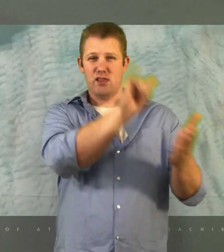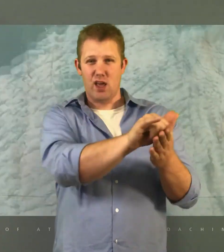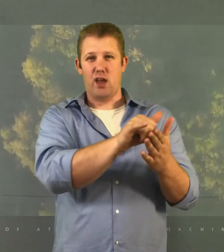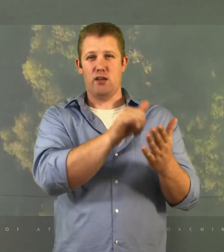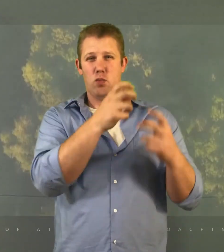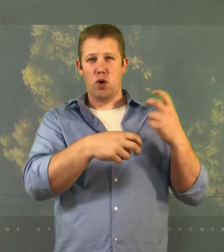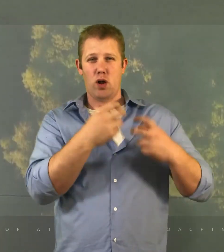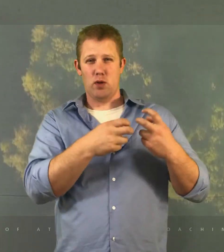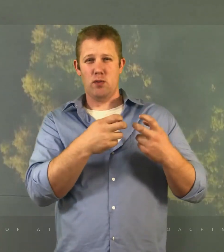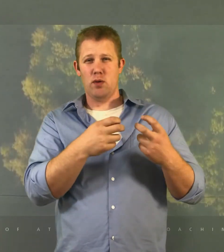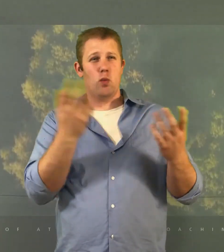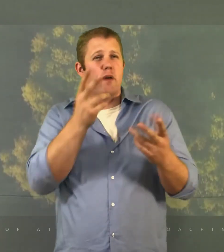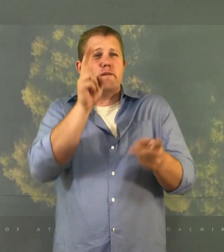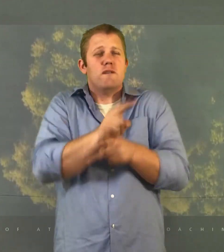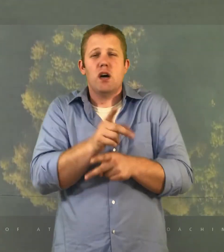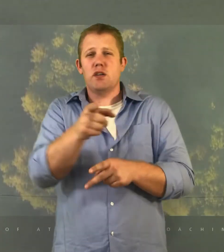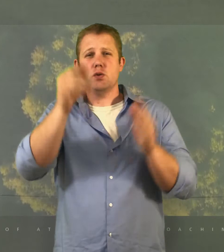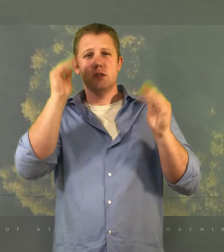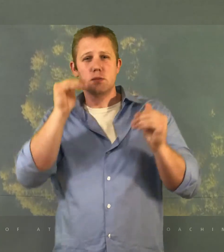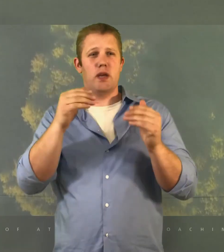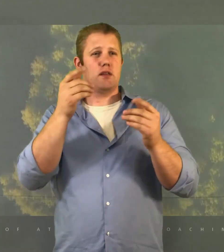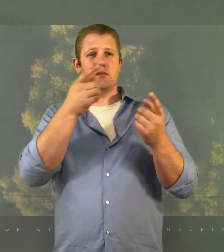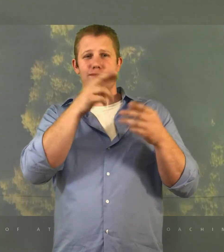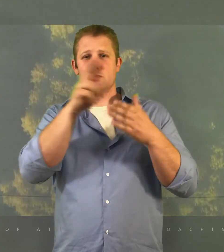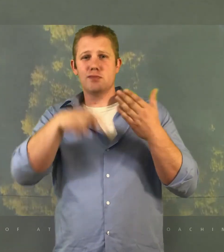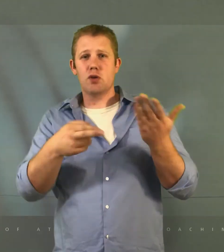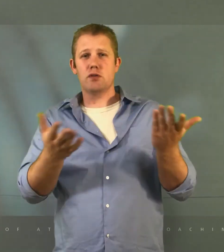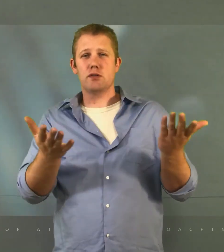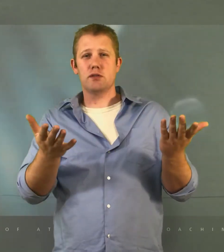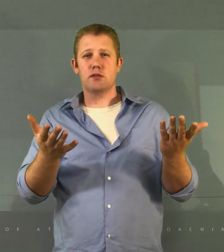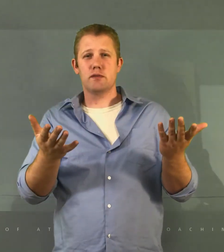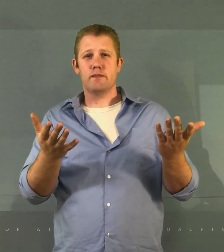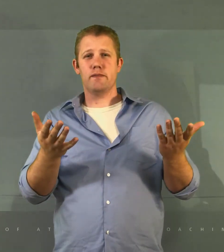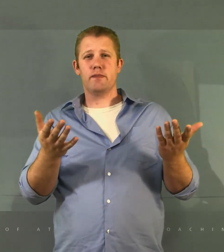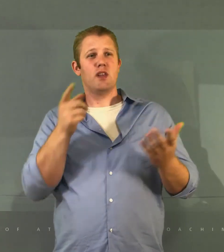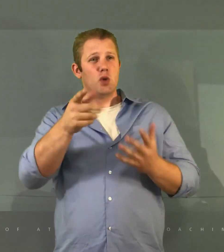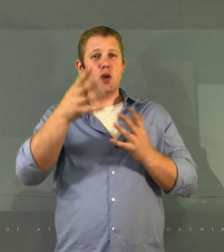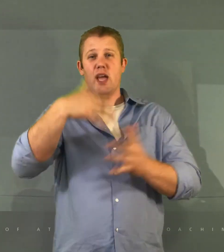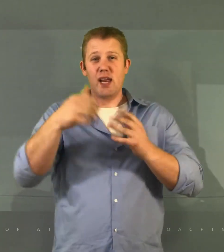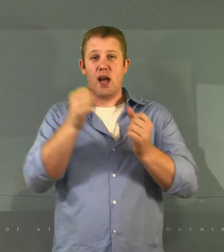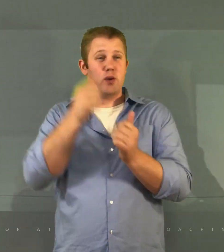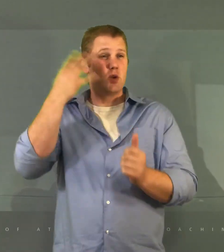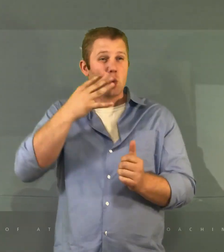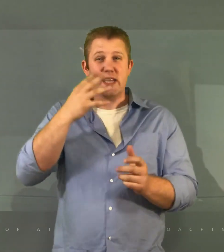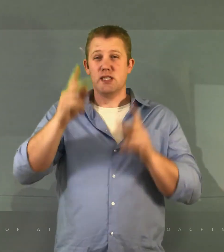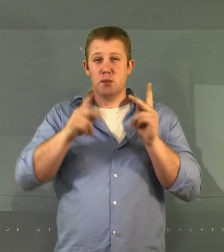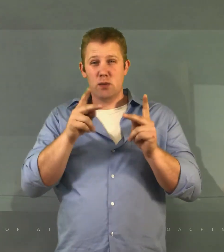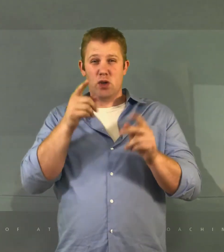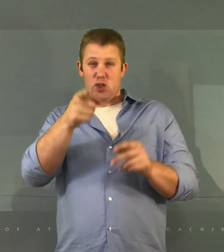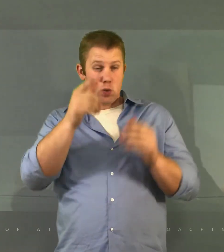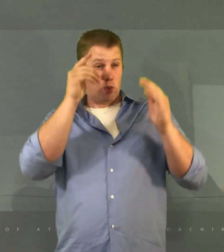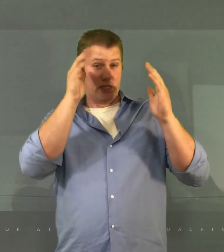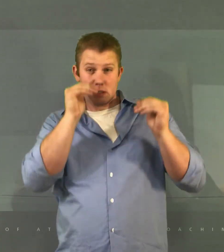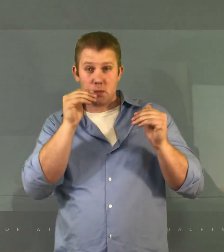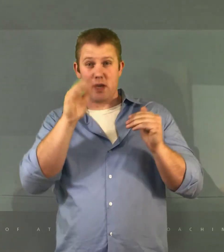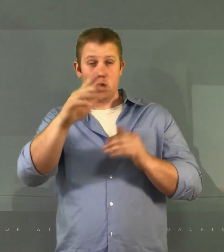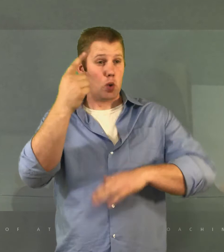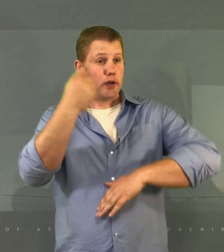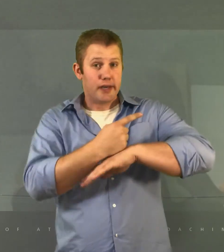And you decide to walk in that direction. And what the fuck do you expect the outcome to be? You're hanging out with crazy